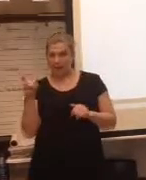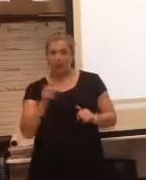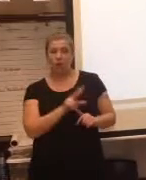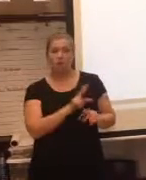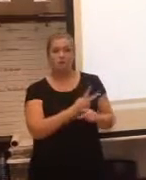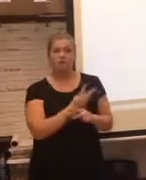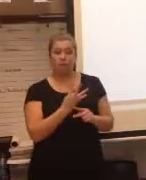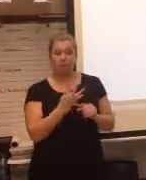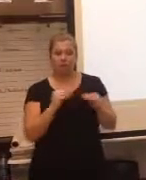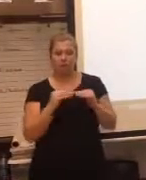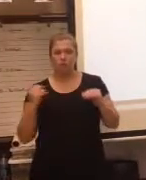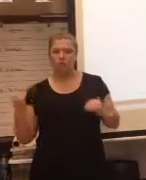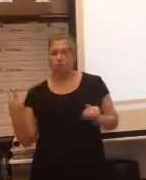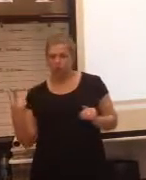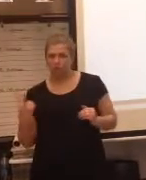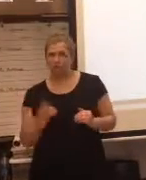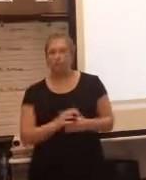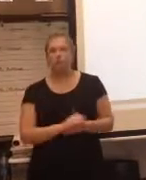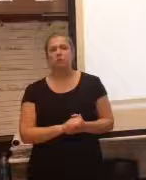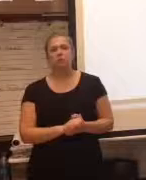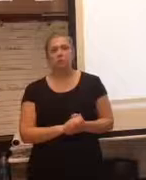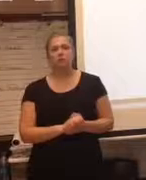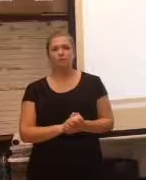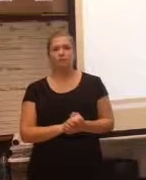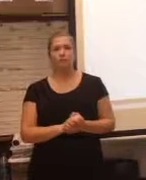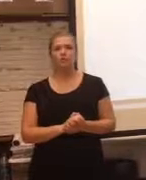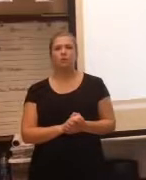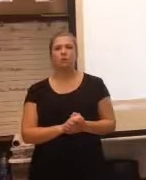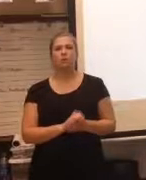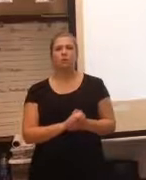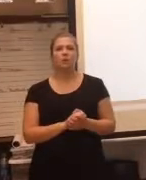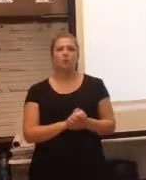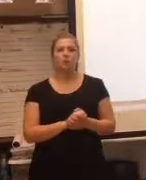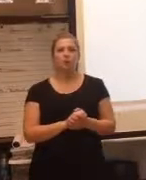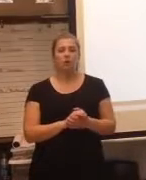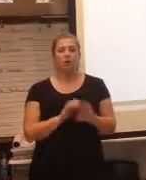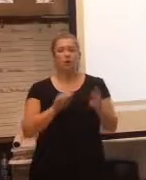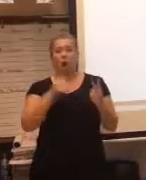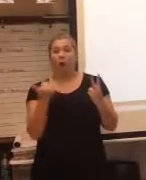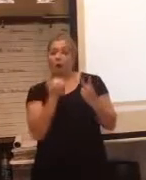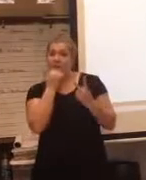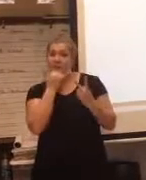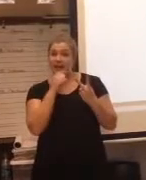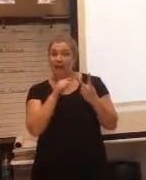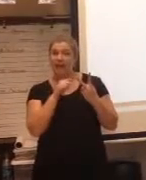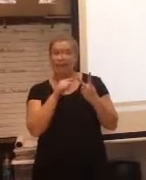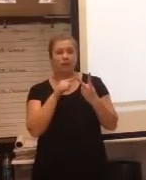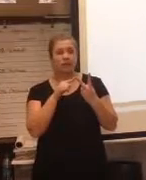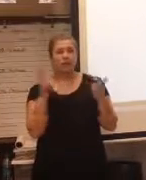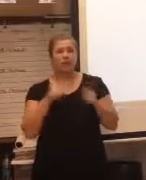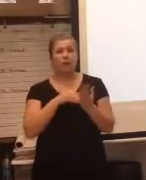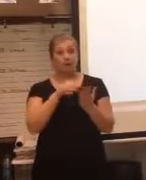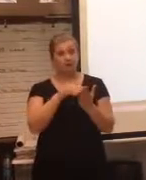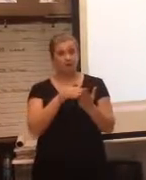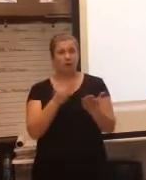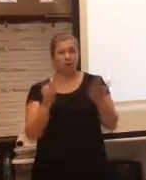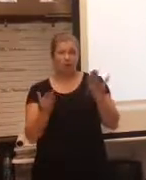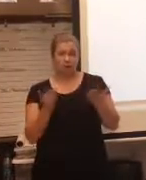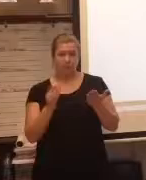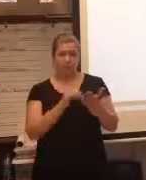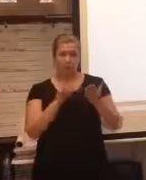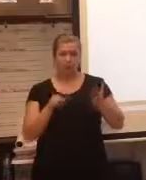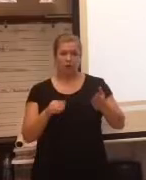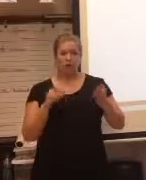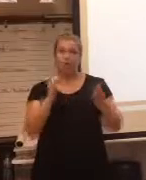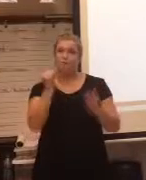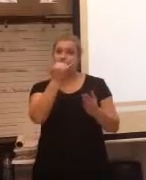times 4 is 12. Let's take a look at another common mistake. A student may incorrectly multiply